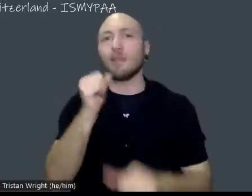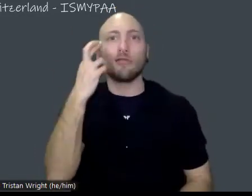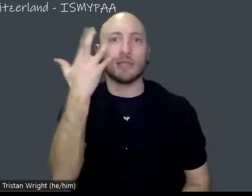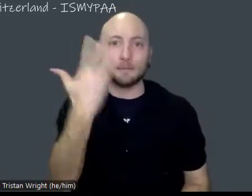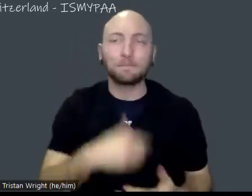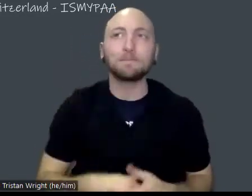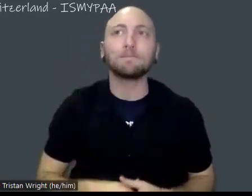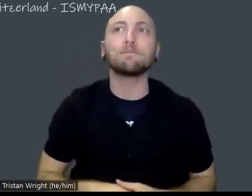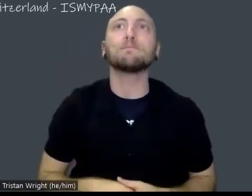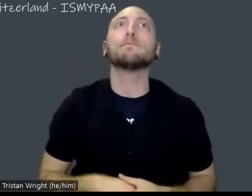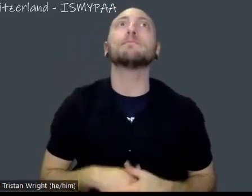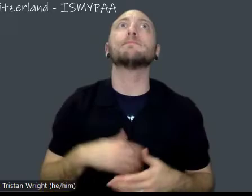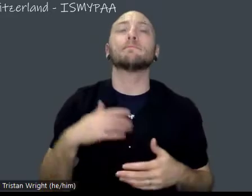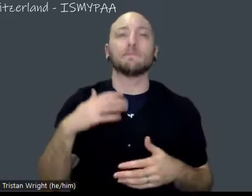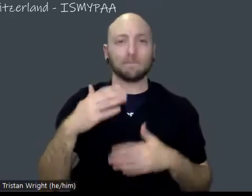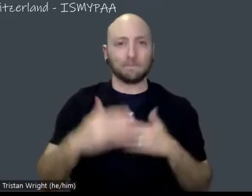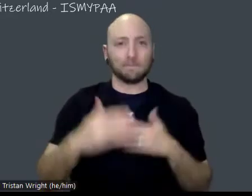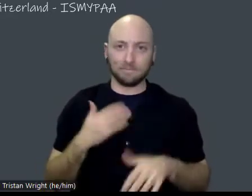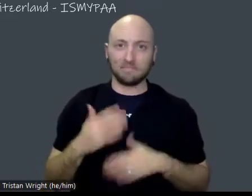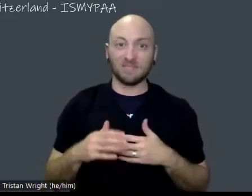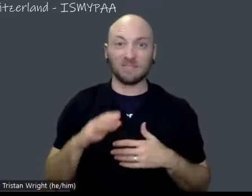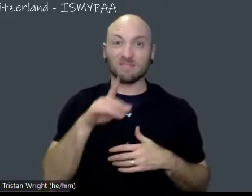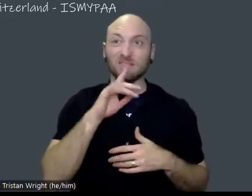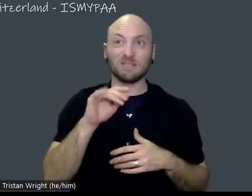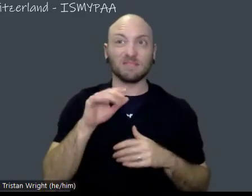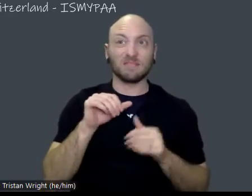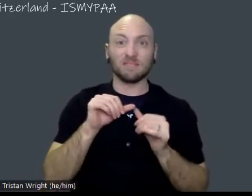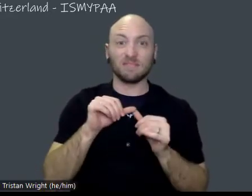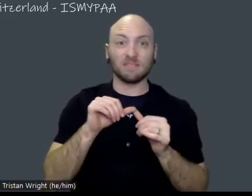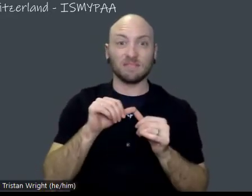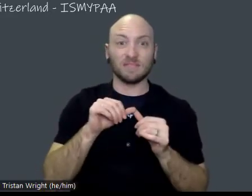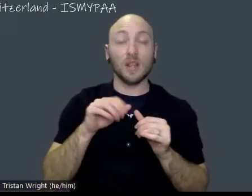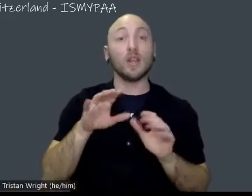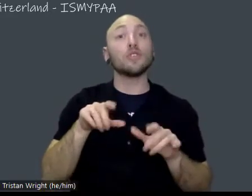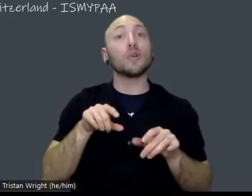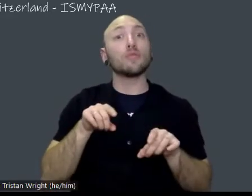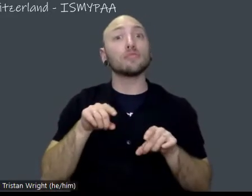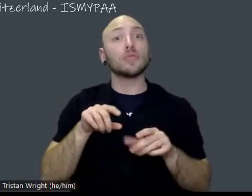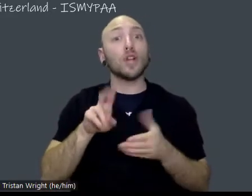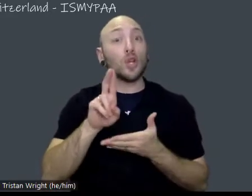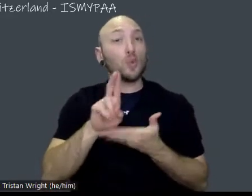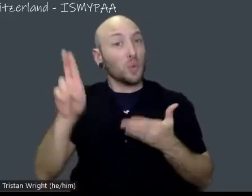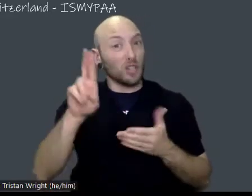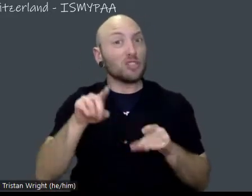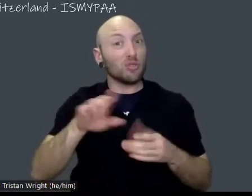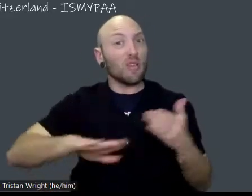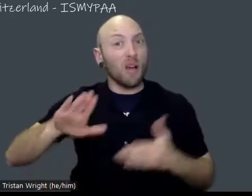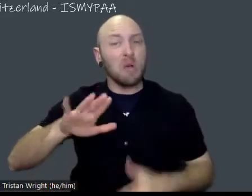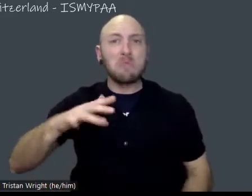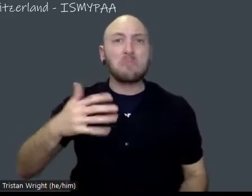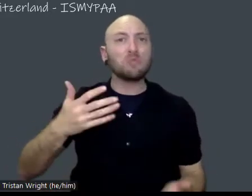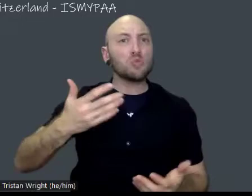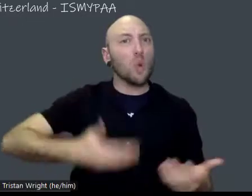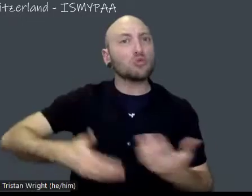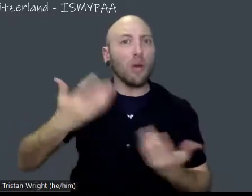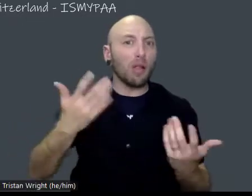So, and as I said, up till the point I was at university, was social drinking there. And this